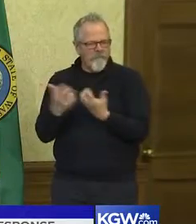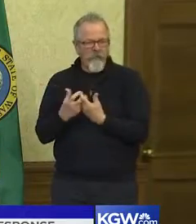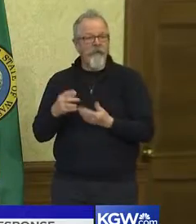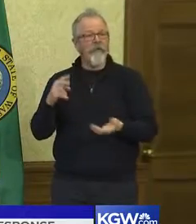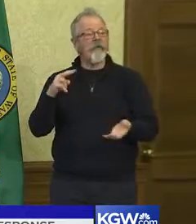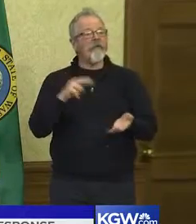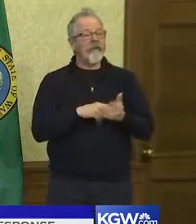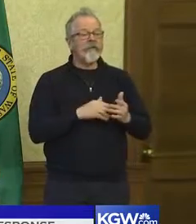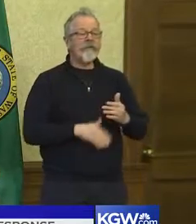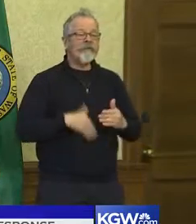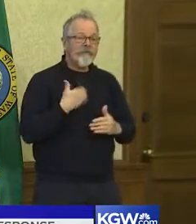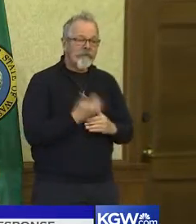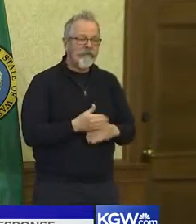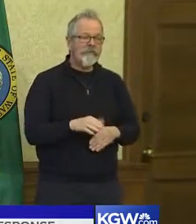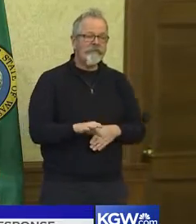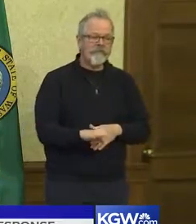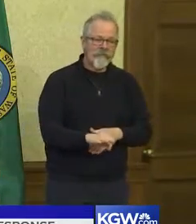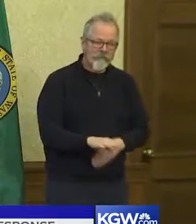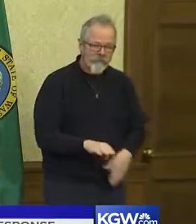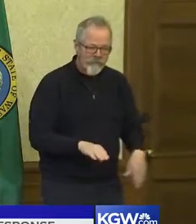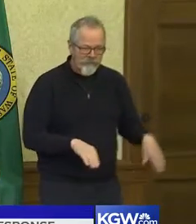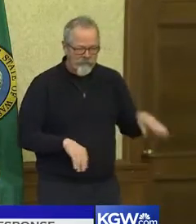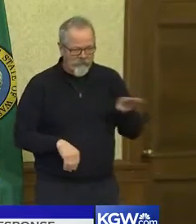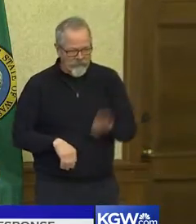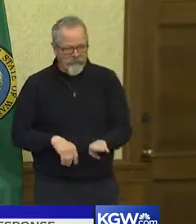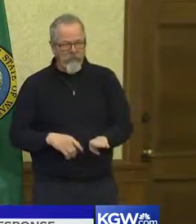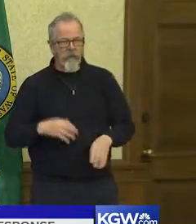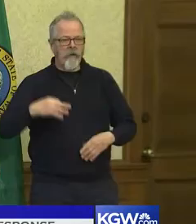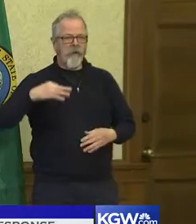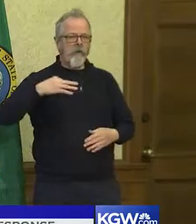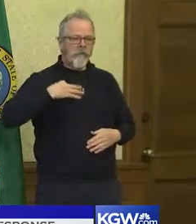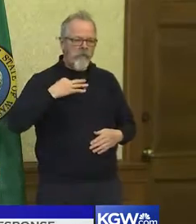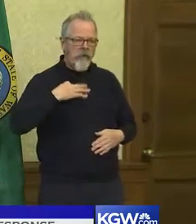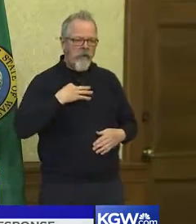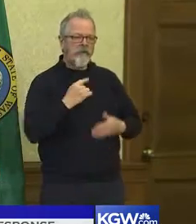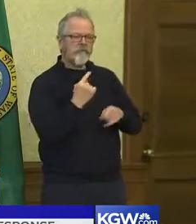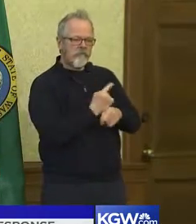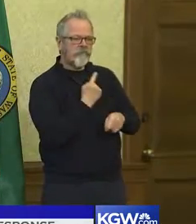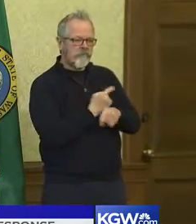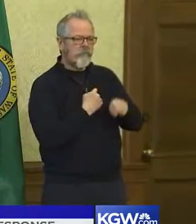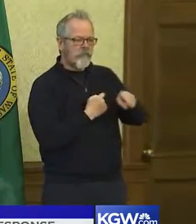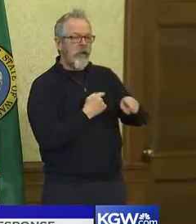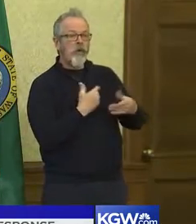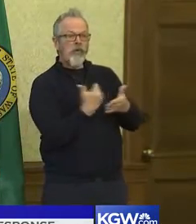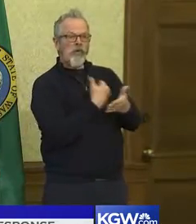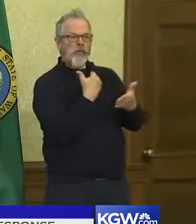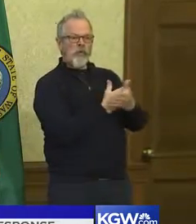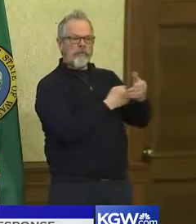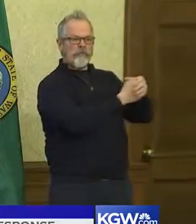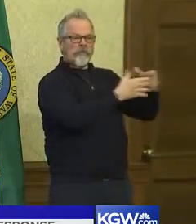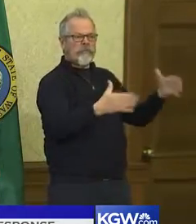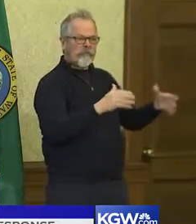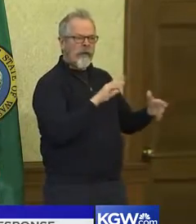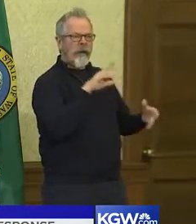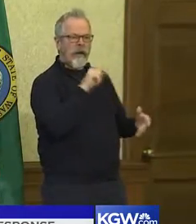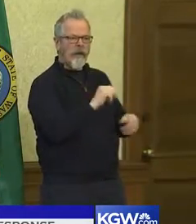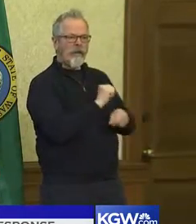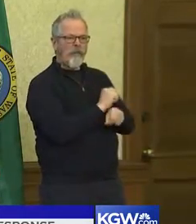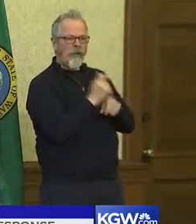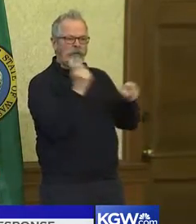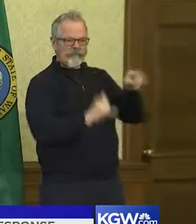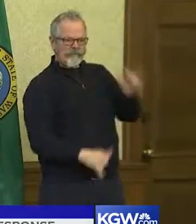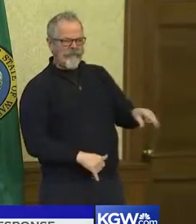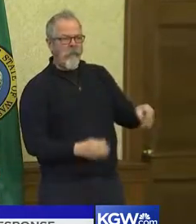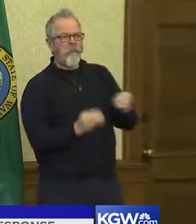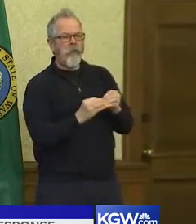there, but there will be some additional items that you need to fill out, and again, your wage documents that you'll need to upload if we don't already have